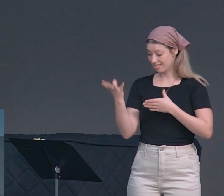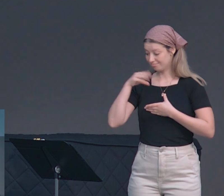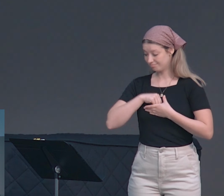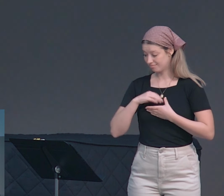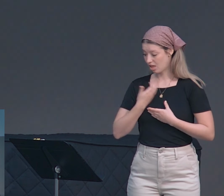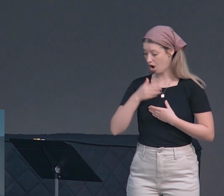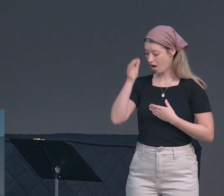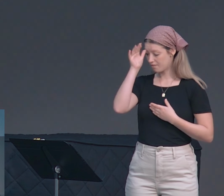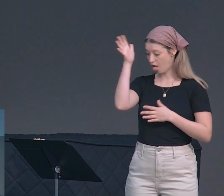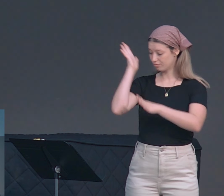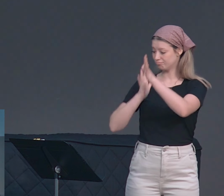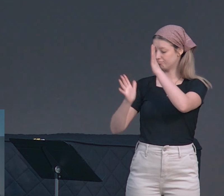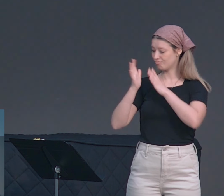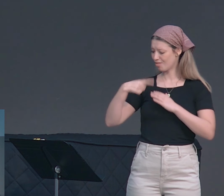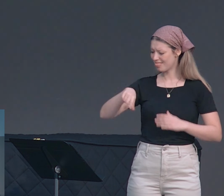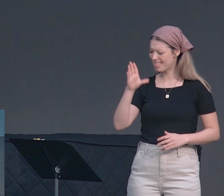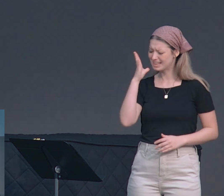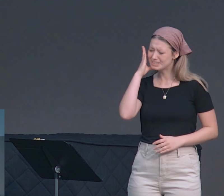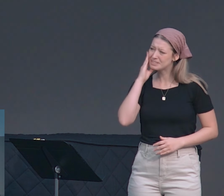our Father's own